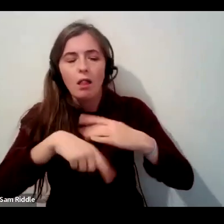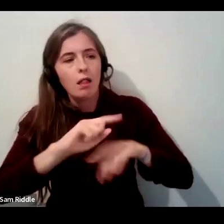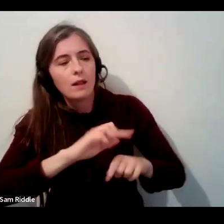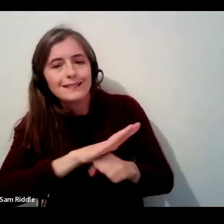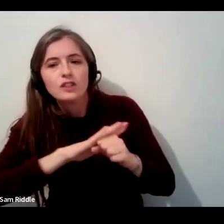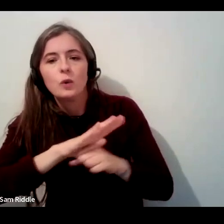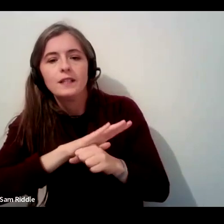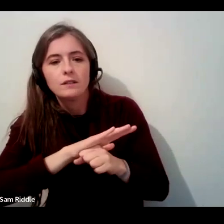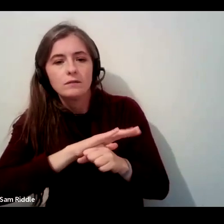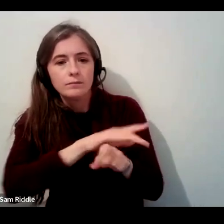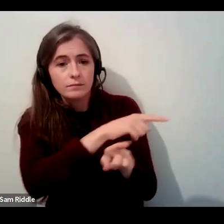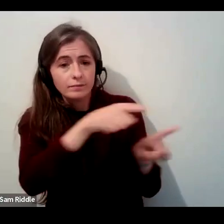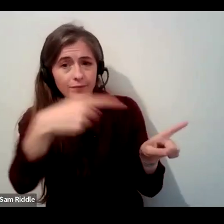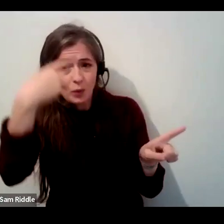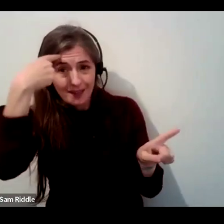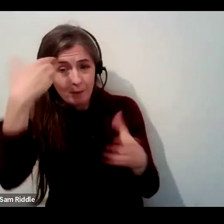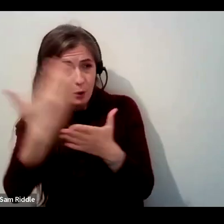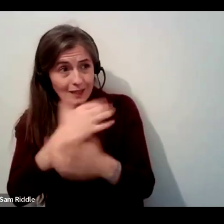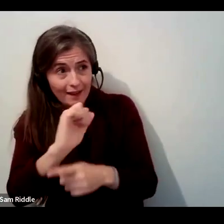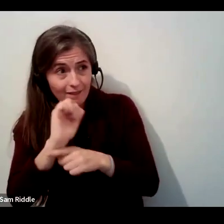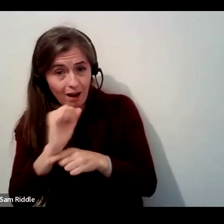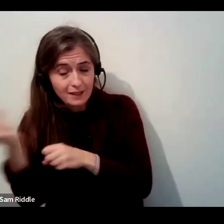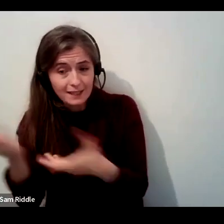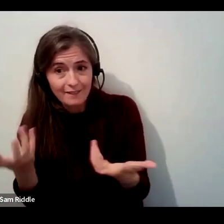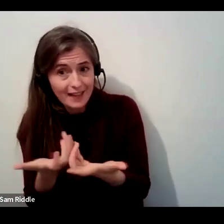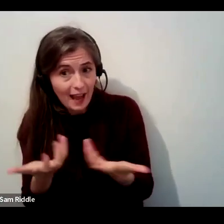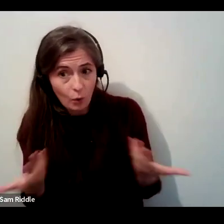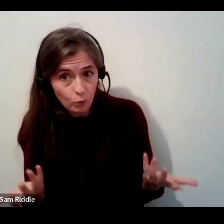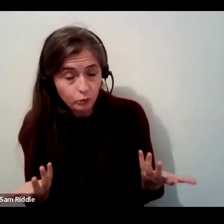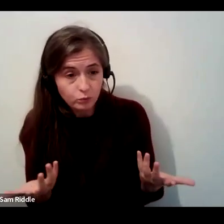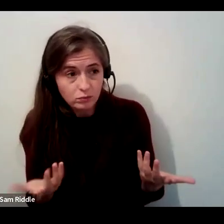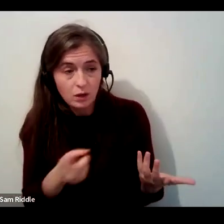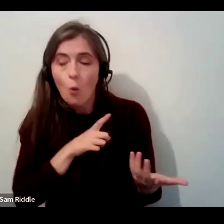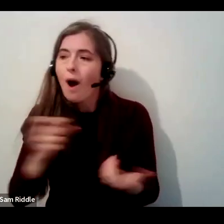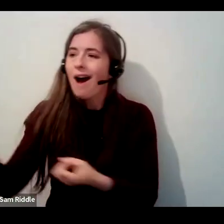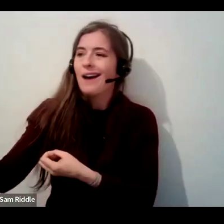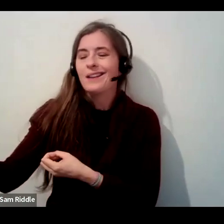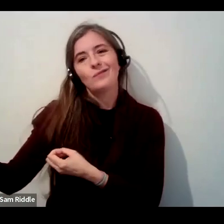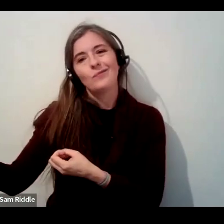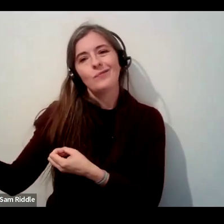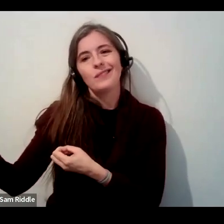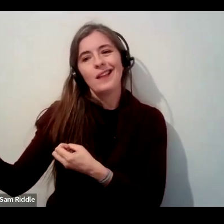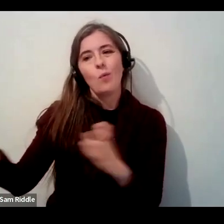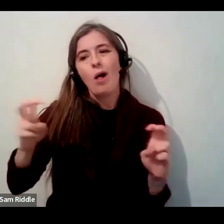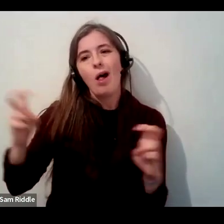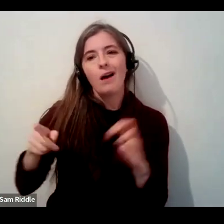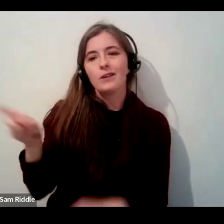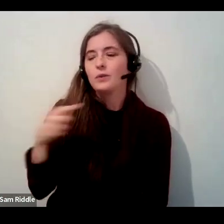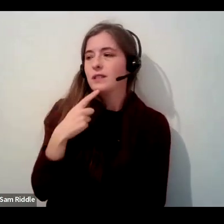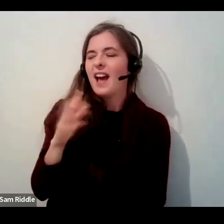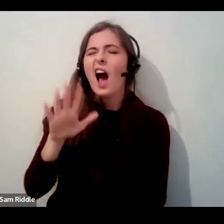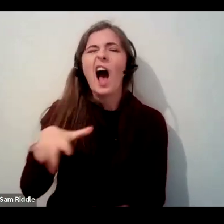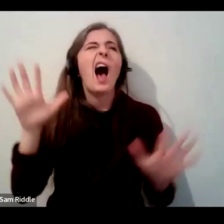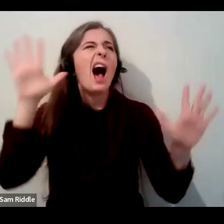situation of making people think about how that safeguarding could be delivered. Because really the arguments that are going to get put up by the other side, I think, are going to be quite